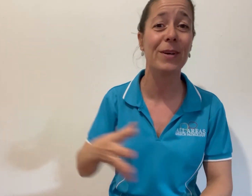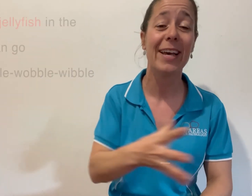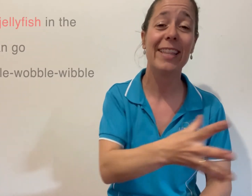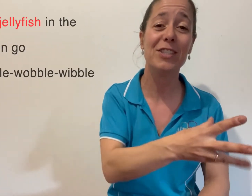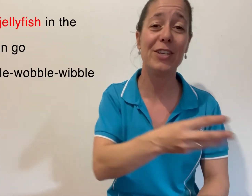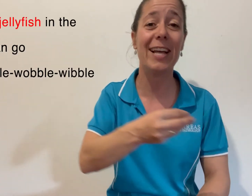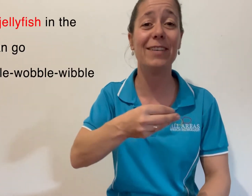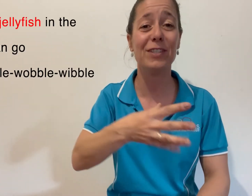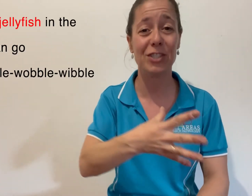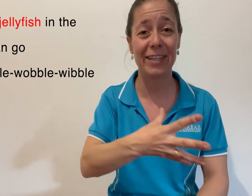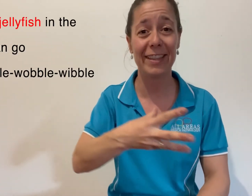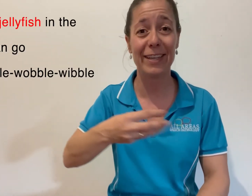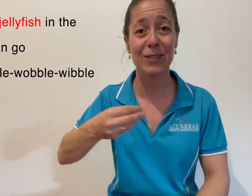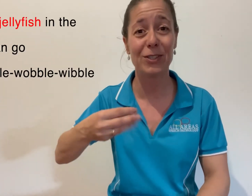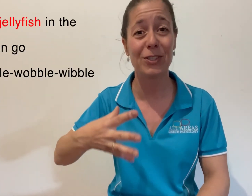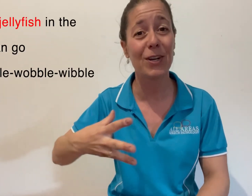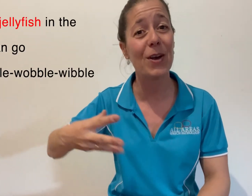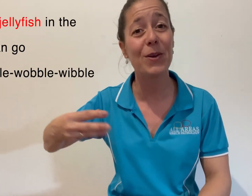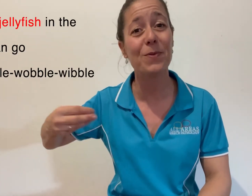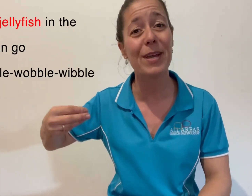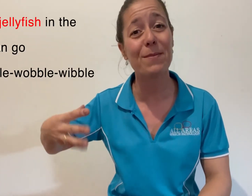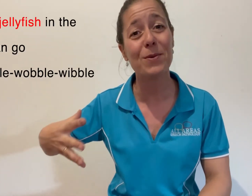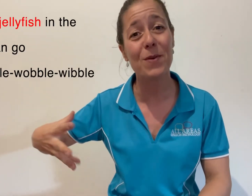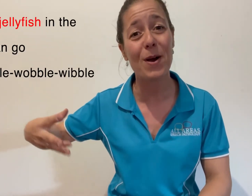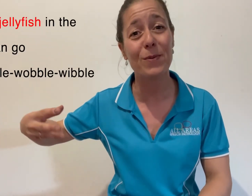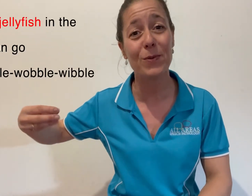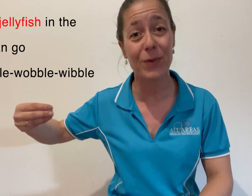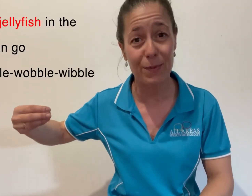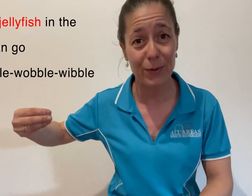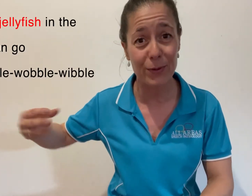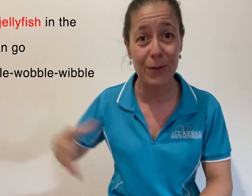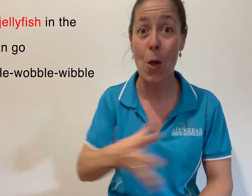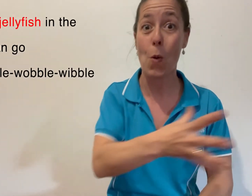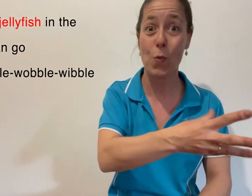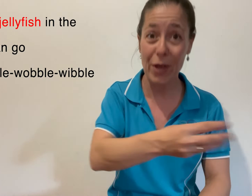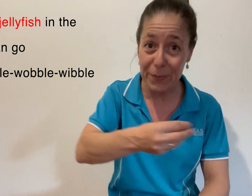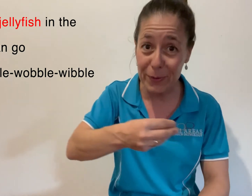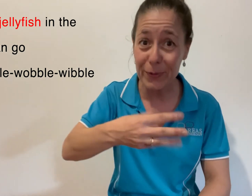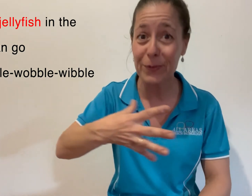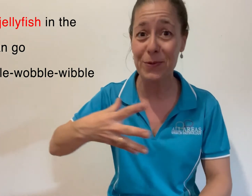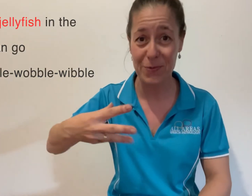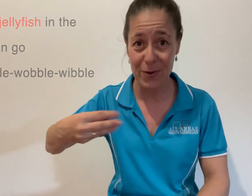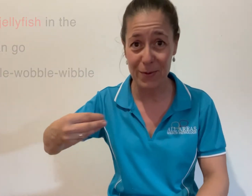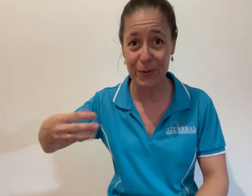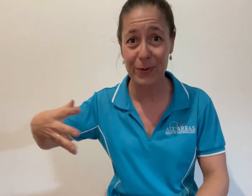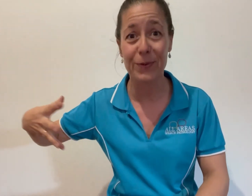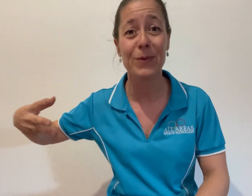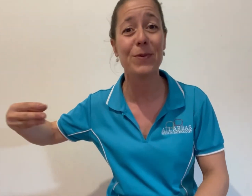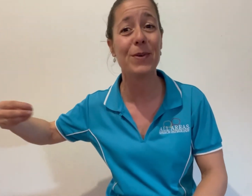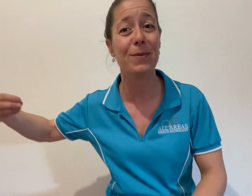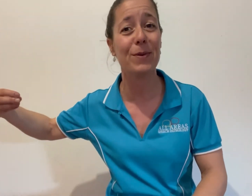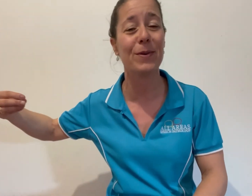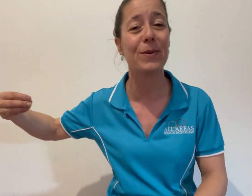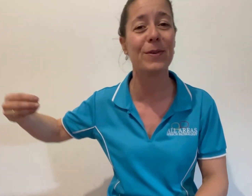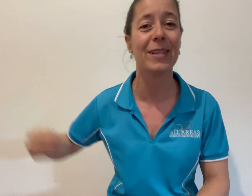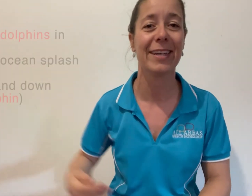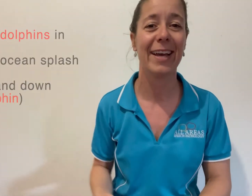The jellyfish in the ocean go wibble, wobble, wibble, wibble, wobble, wibble.